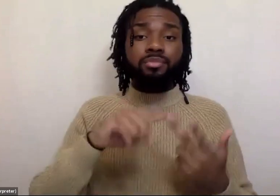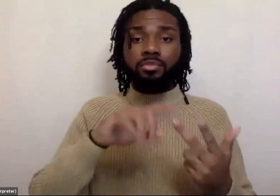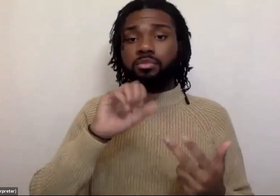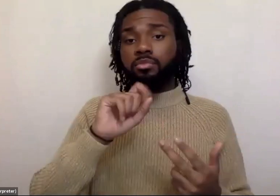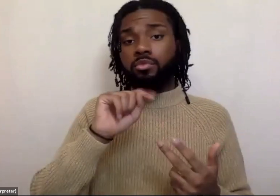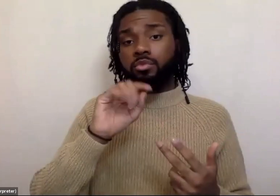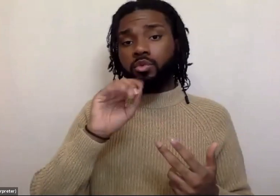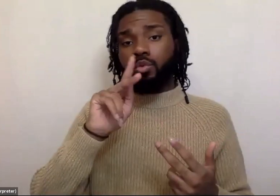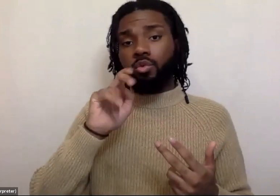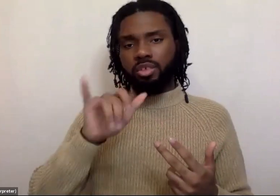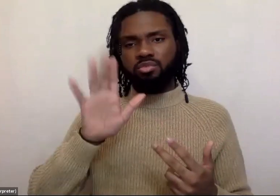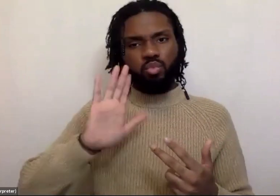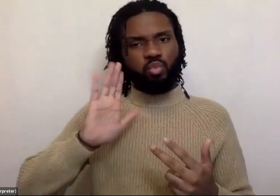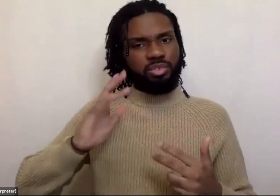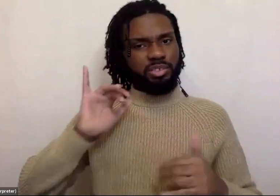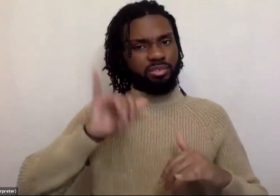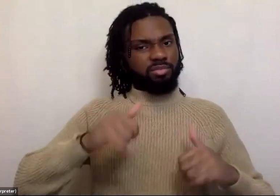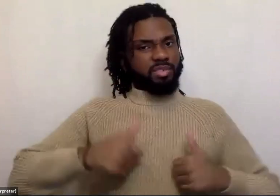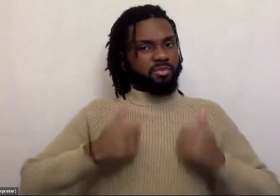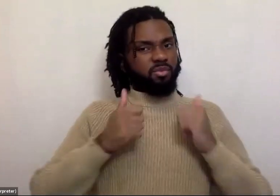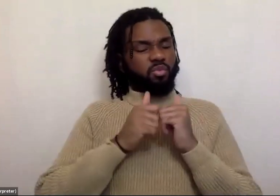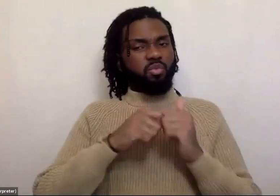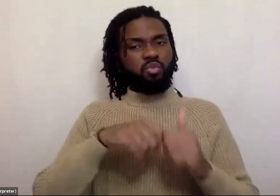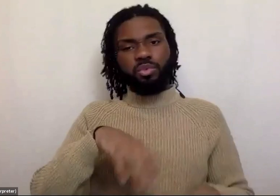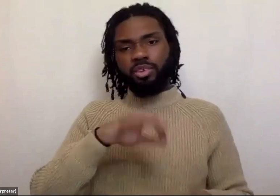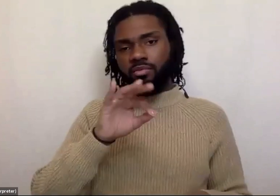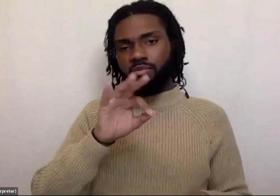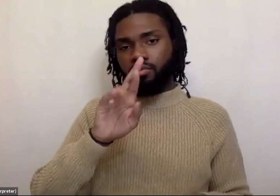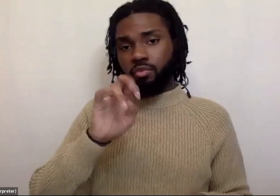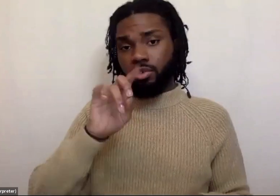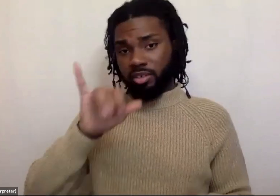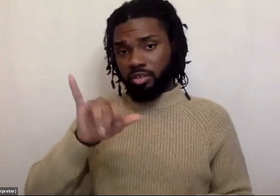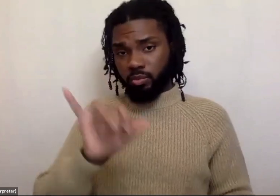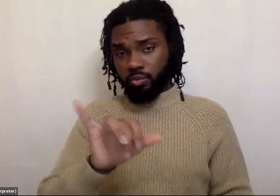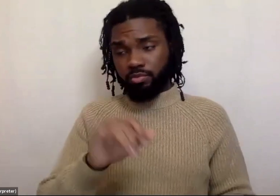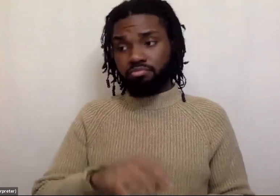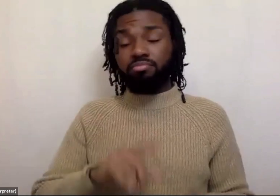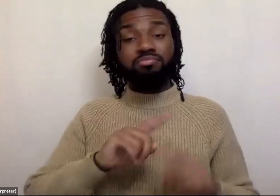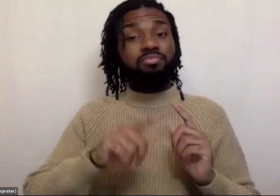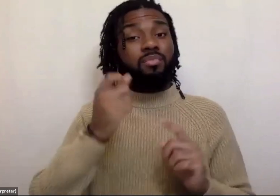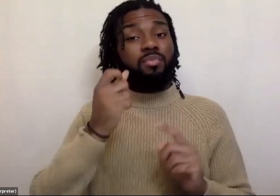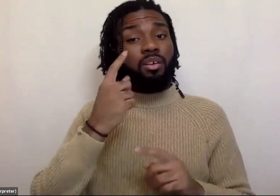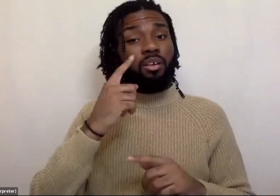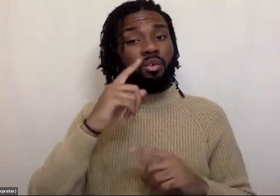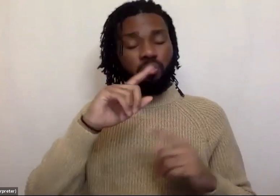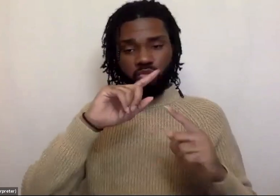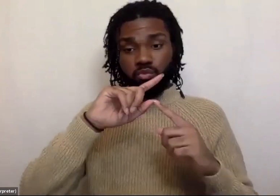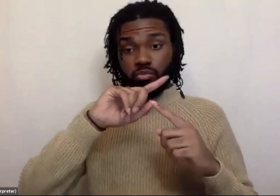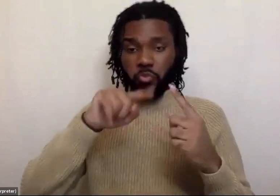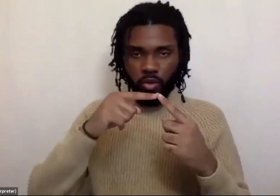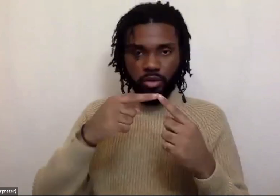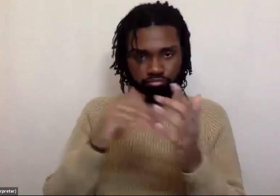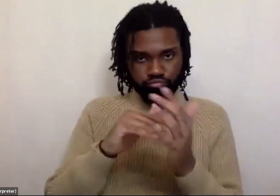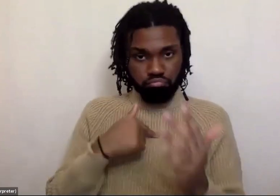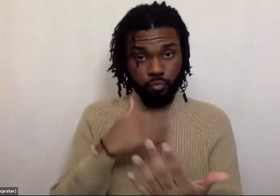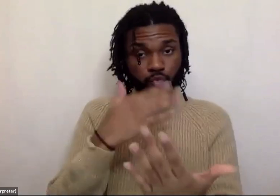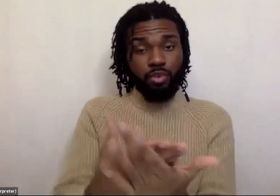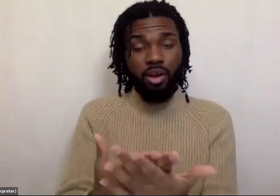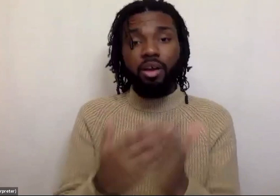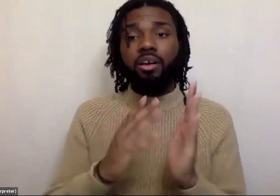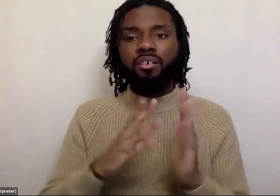family. So when I get down there, now, you know, intellectually, you can know that people want to shoot